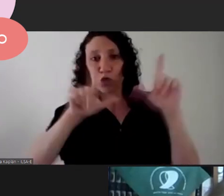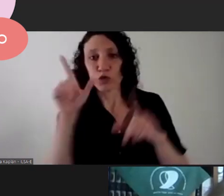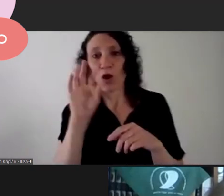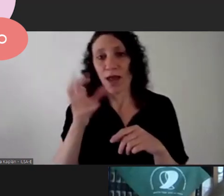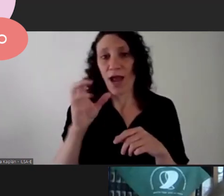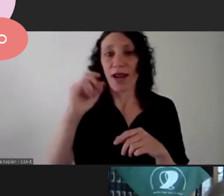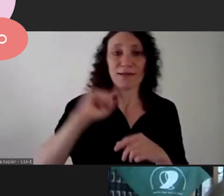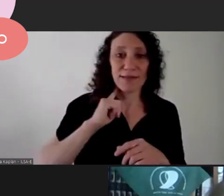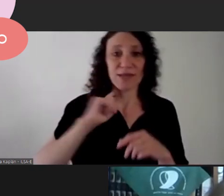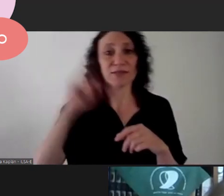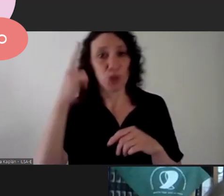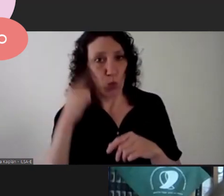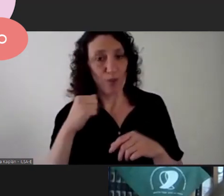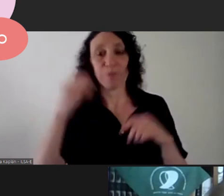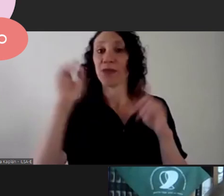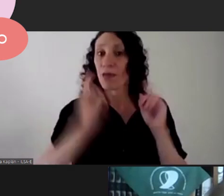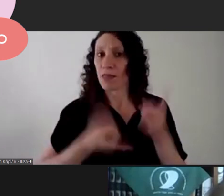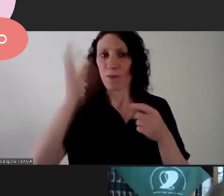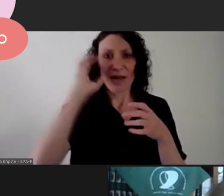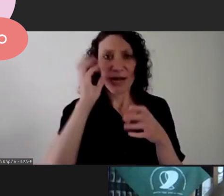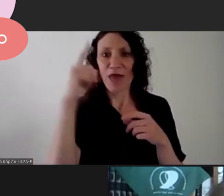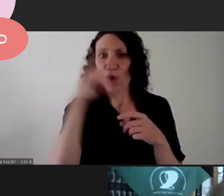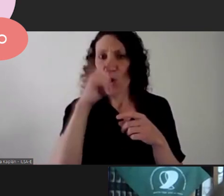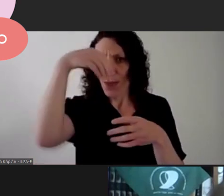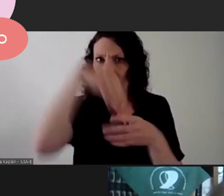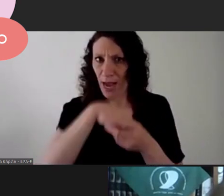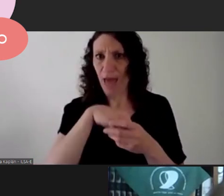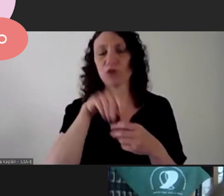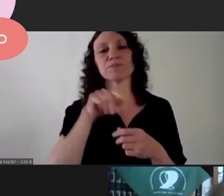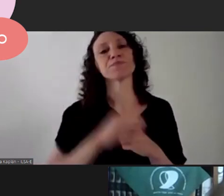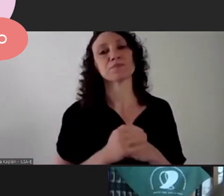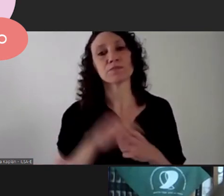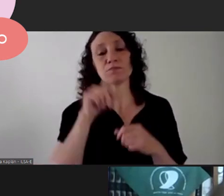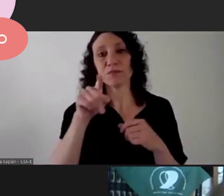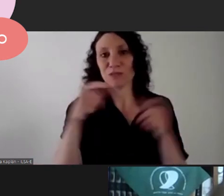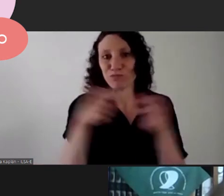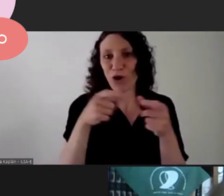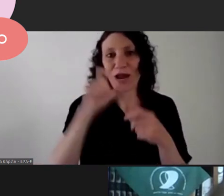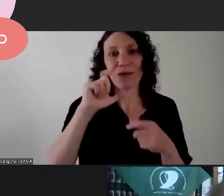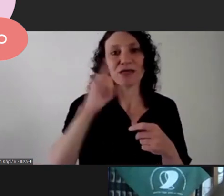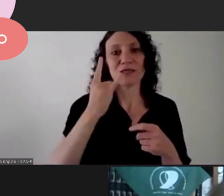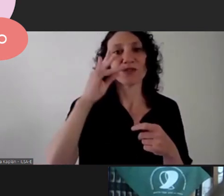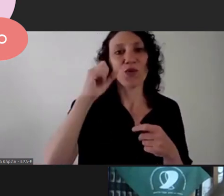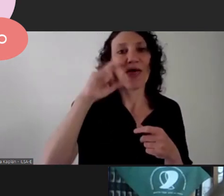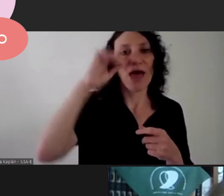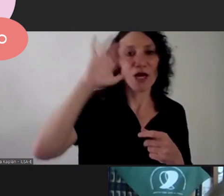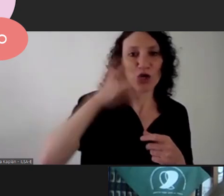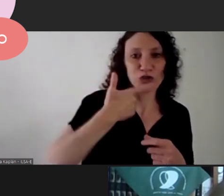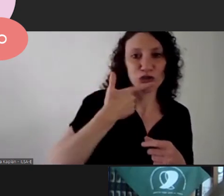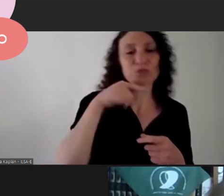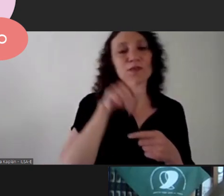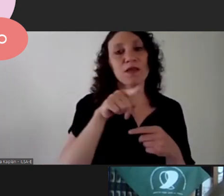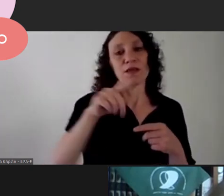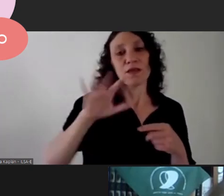channels 13 and 9 at radio belgrano she was the host of ciudadanas between 1984